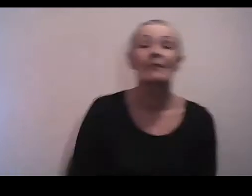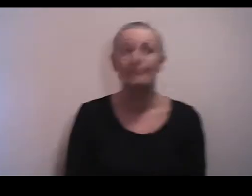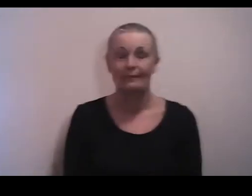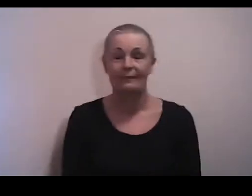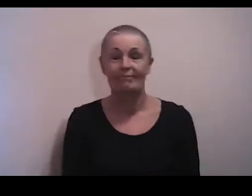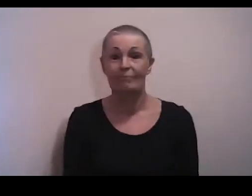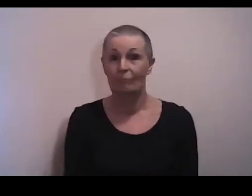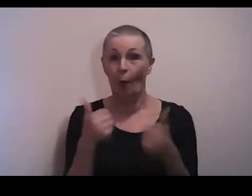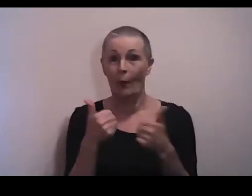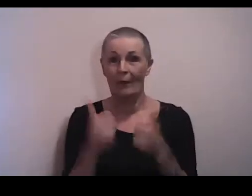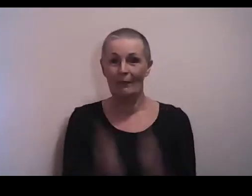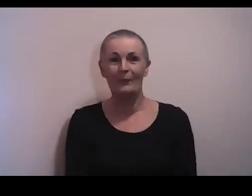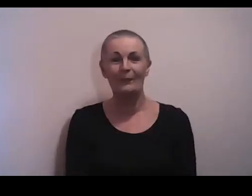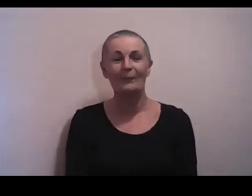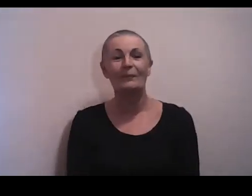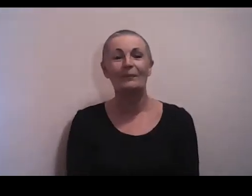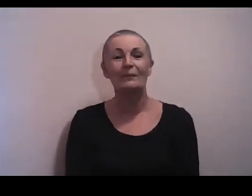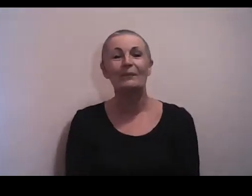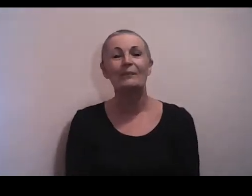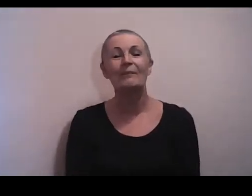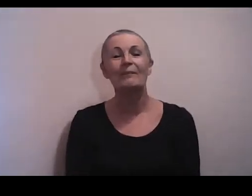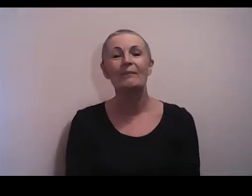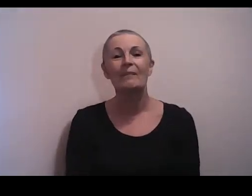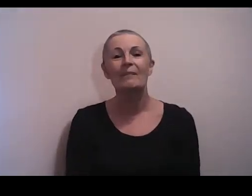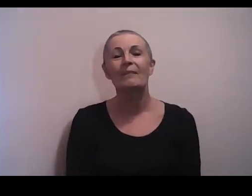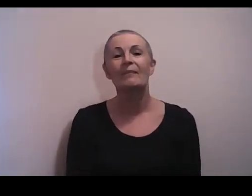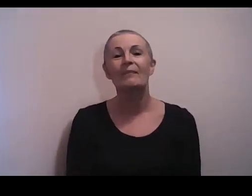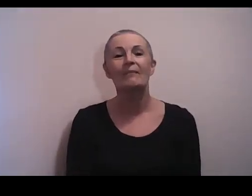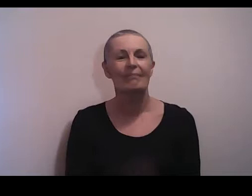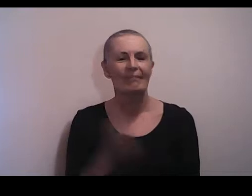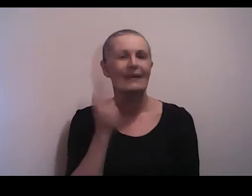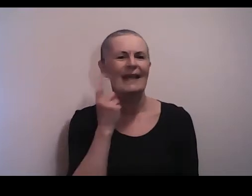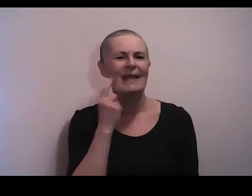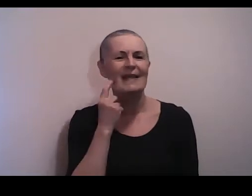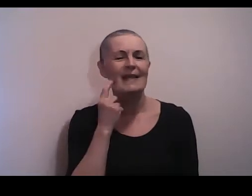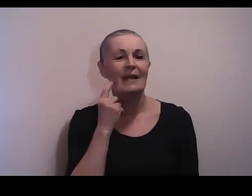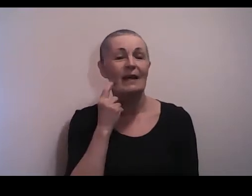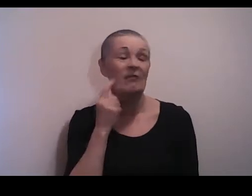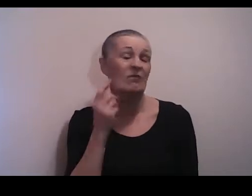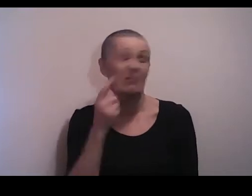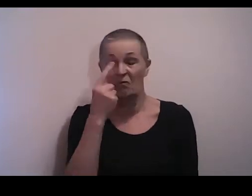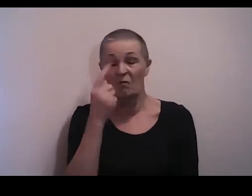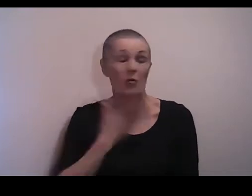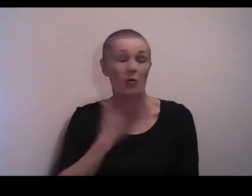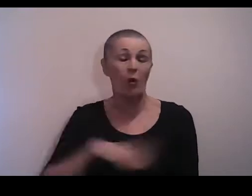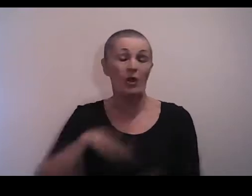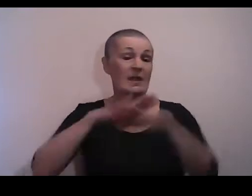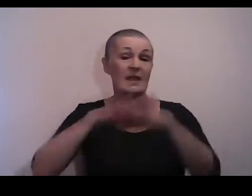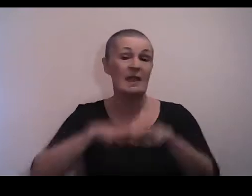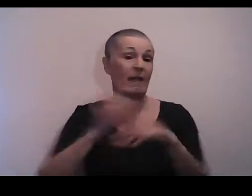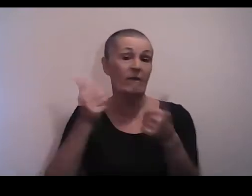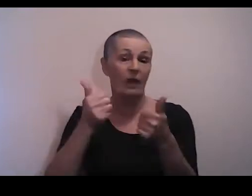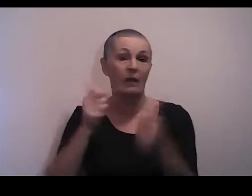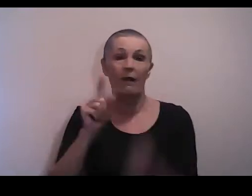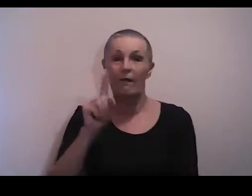Okay? So again, this is easy to do standing or sitting down. I will do standing first. All you